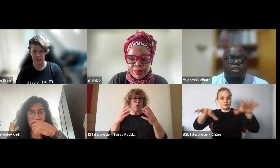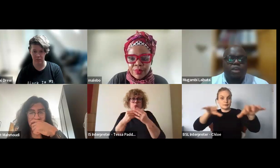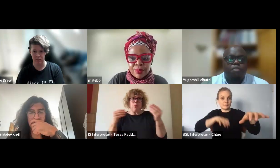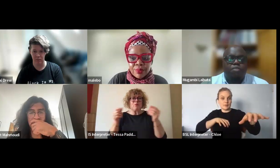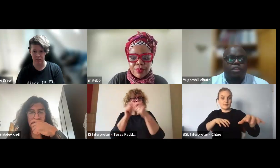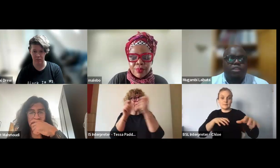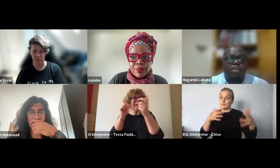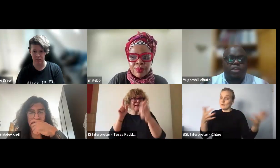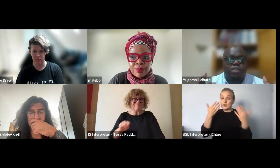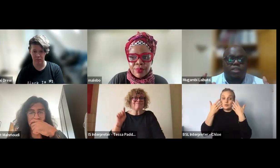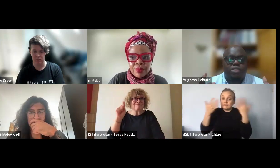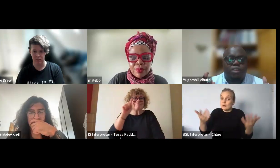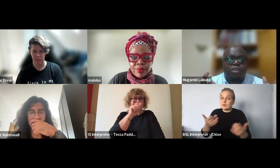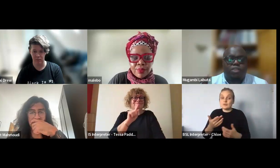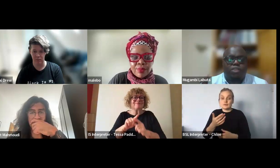in very